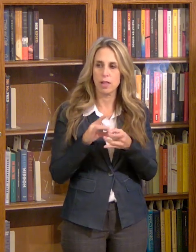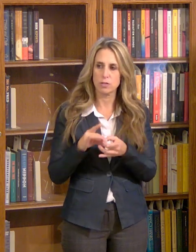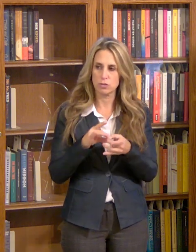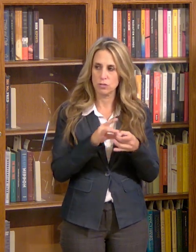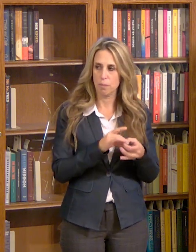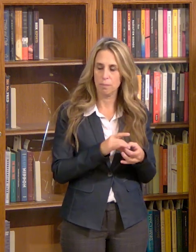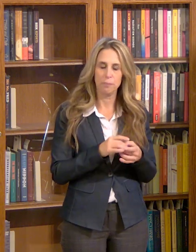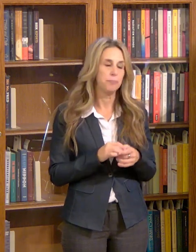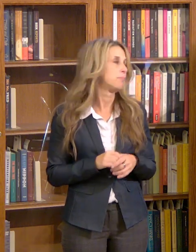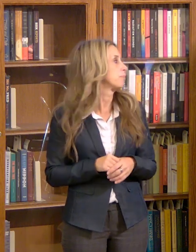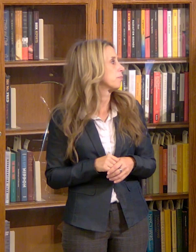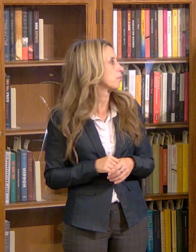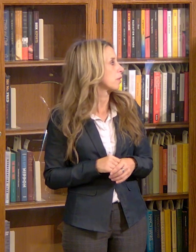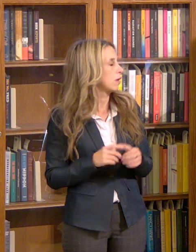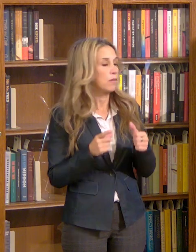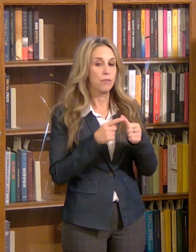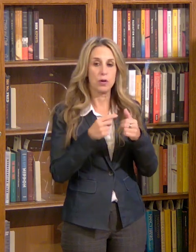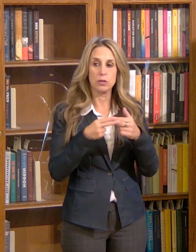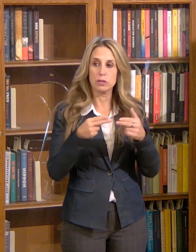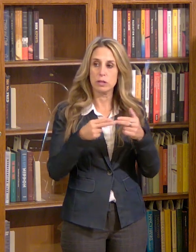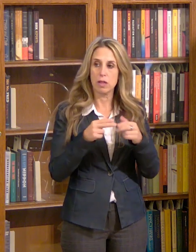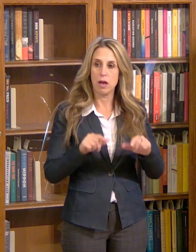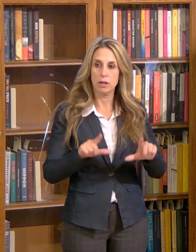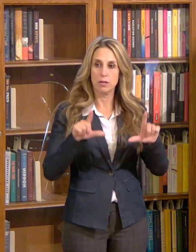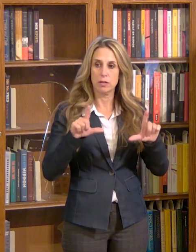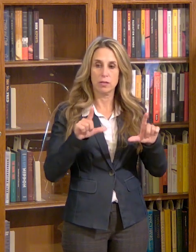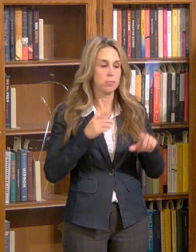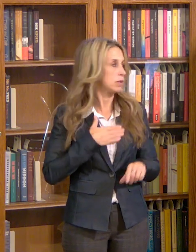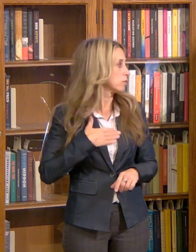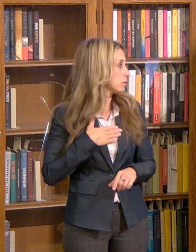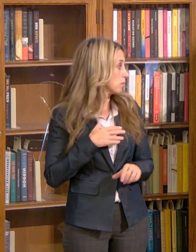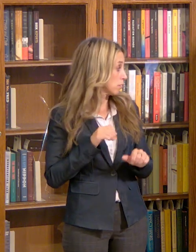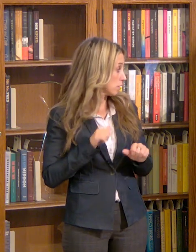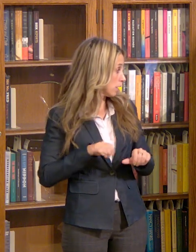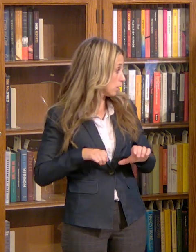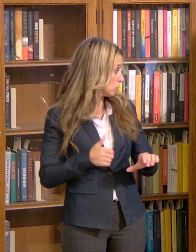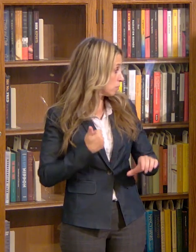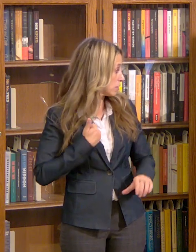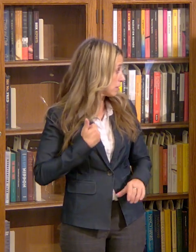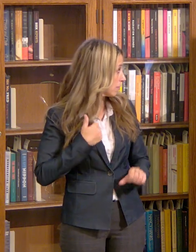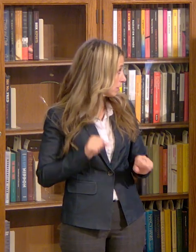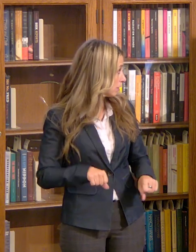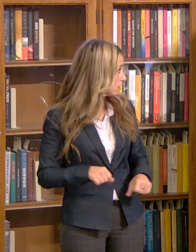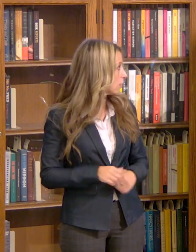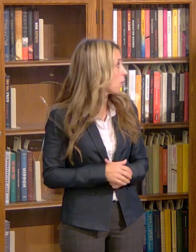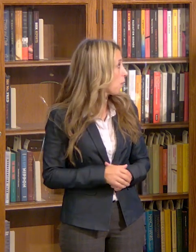relationship uh first slide please oh can I do